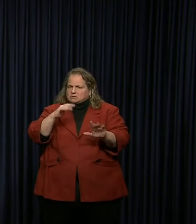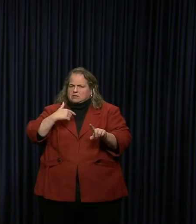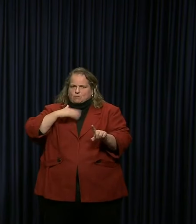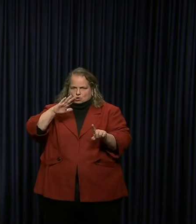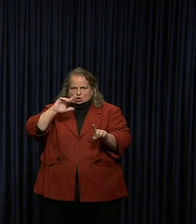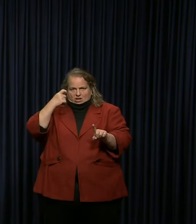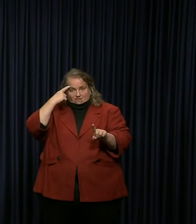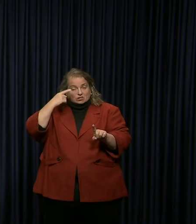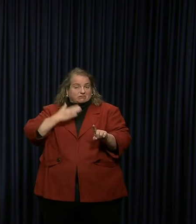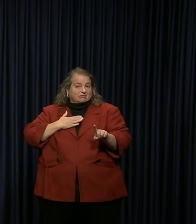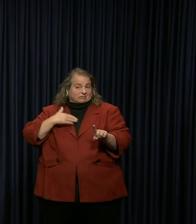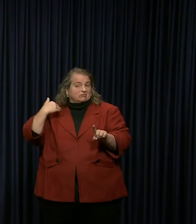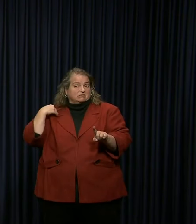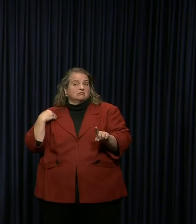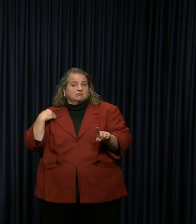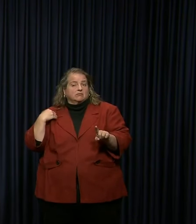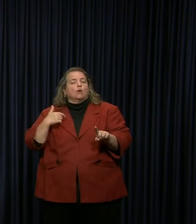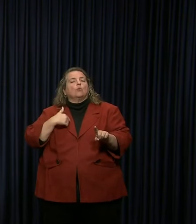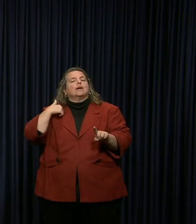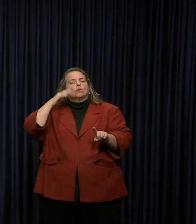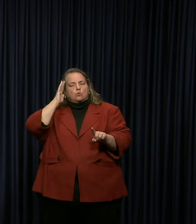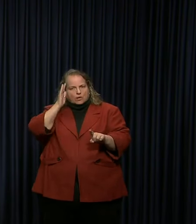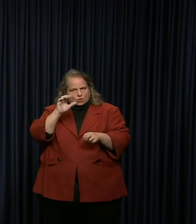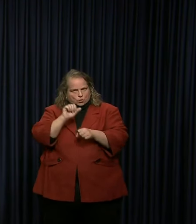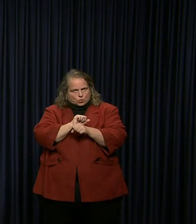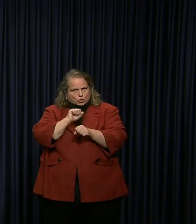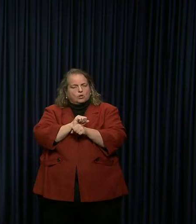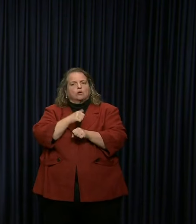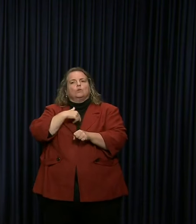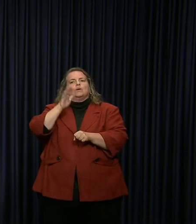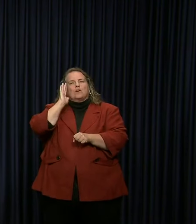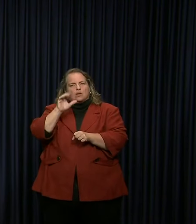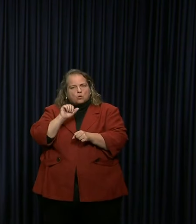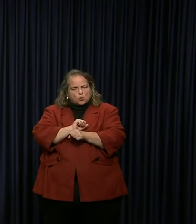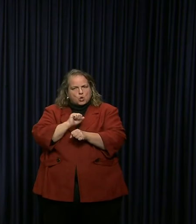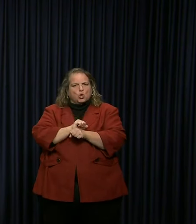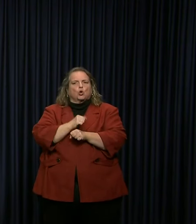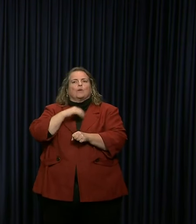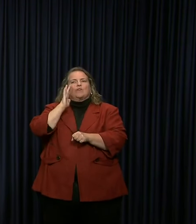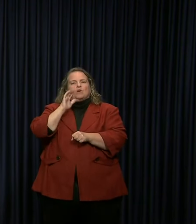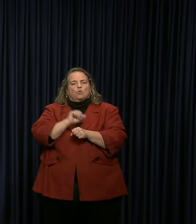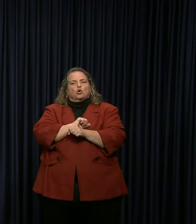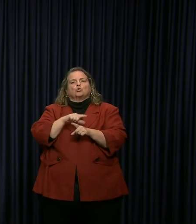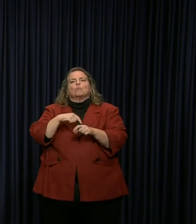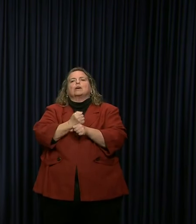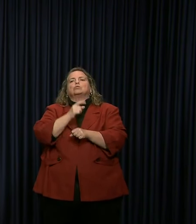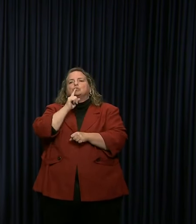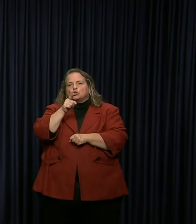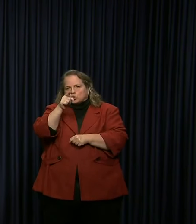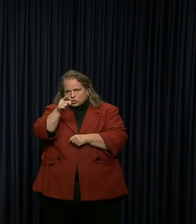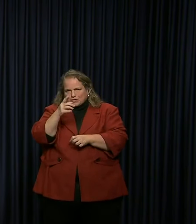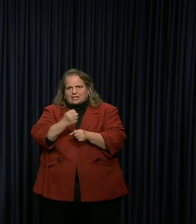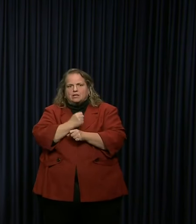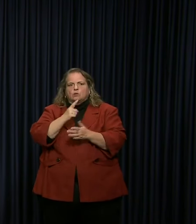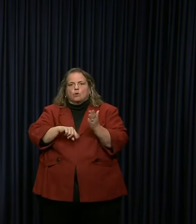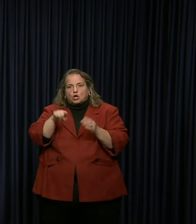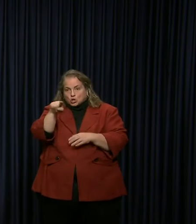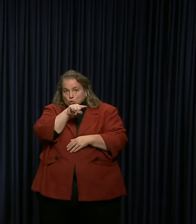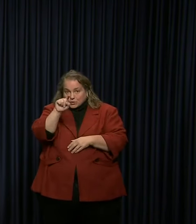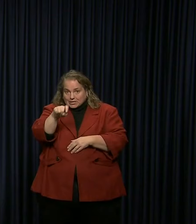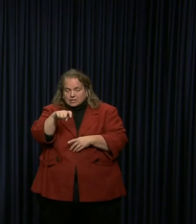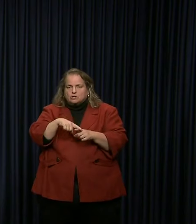governor. We will work, and we will work, and we will work to make sure that you get what you need to